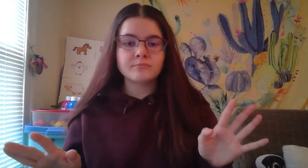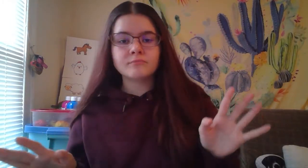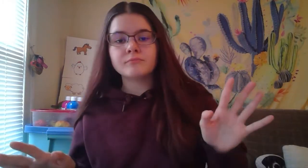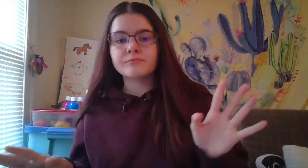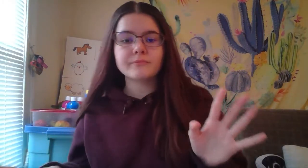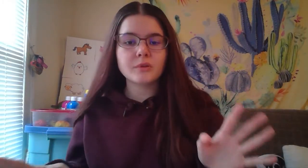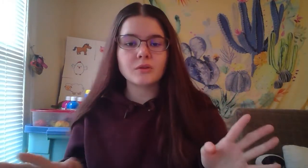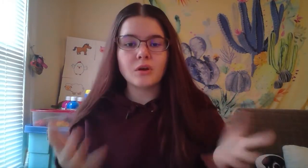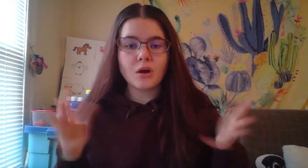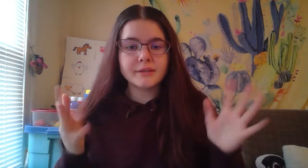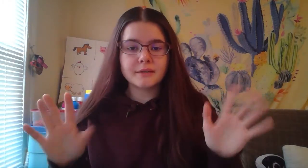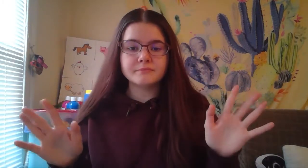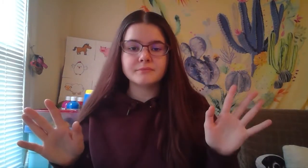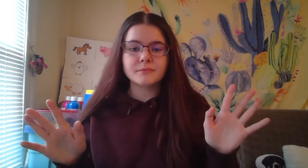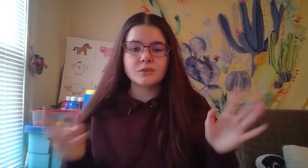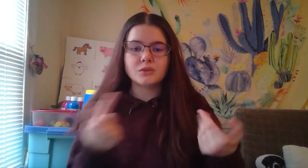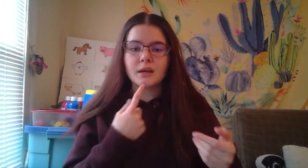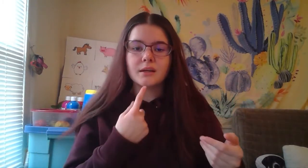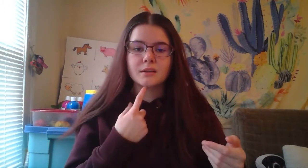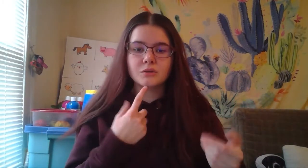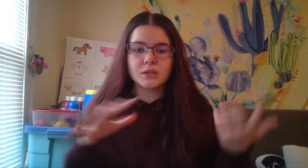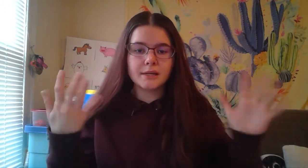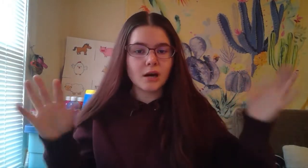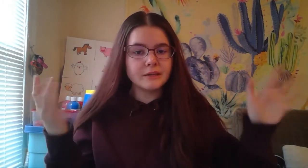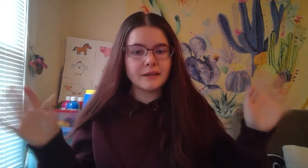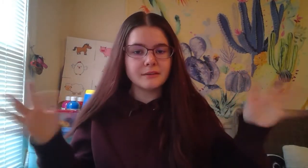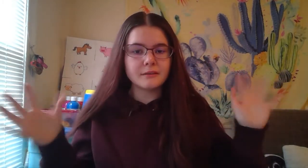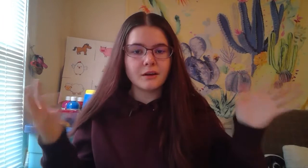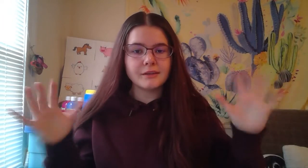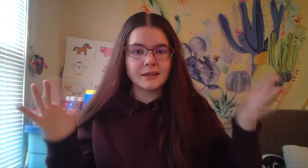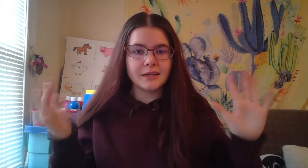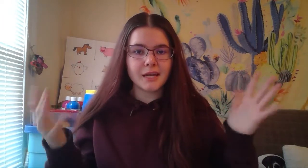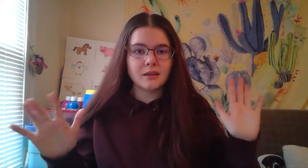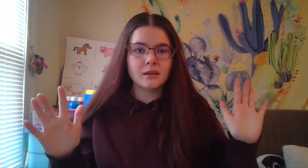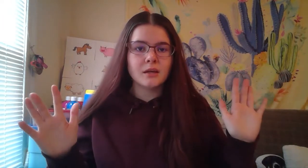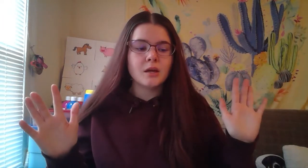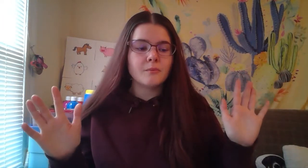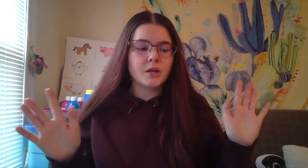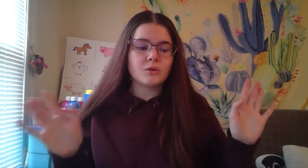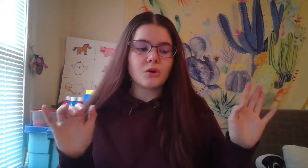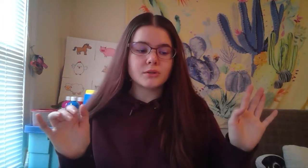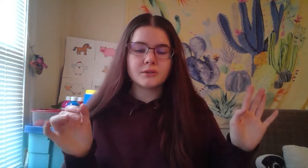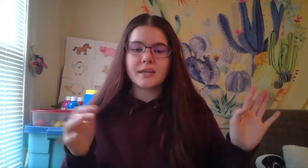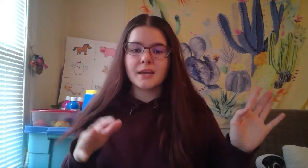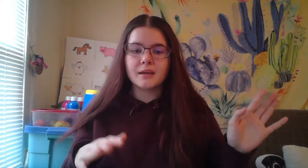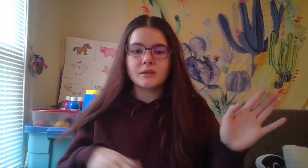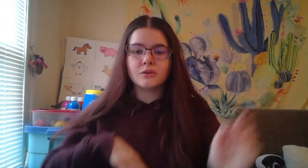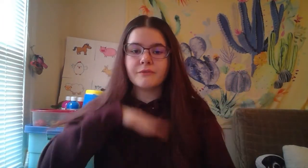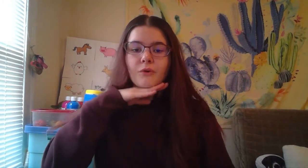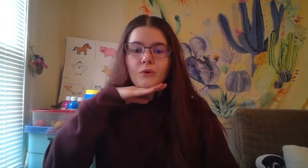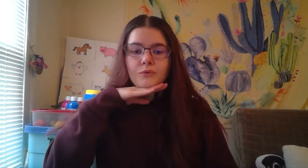eating, you're all done. You signed all done. All done eating. But you can also say you're